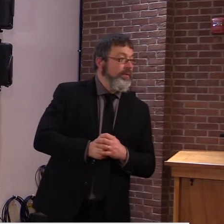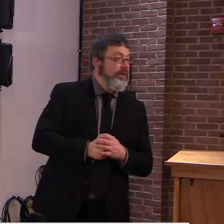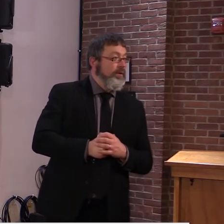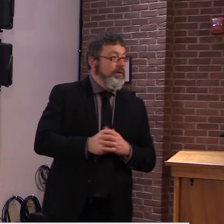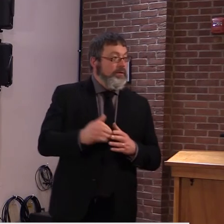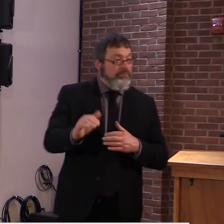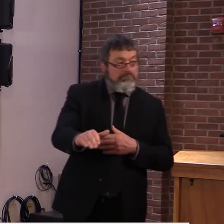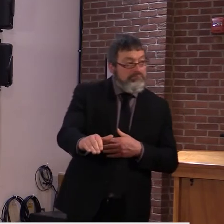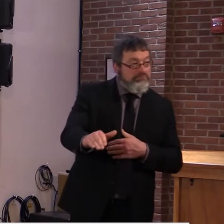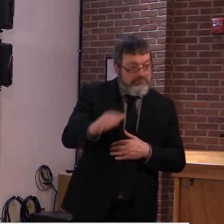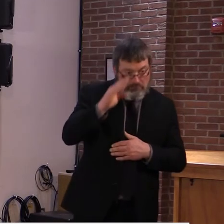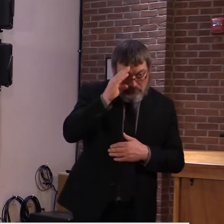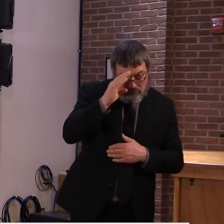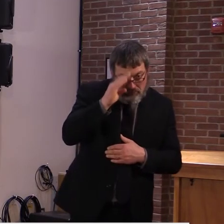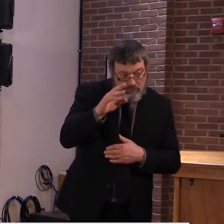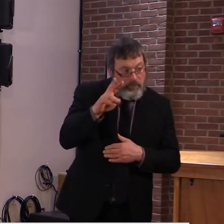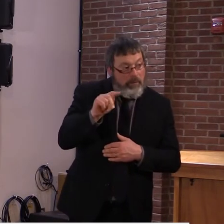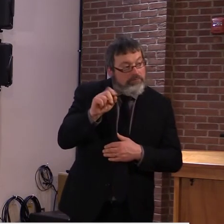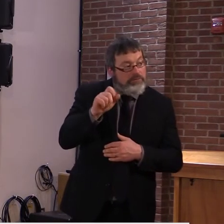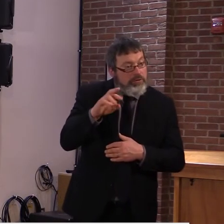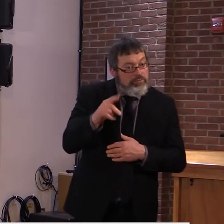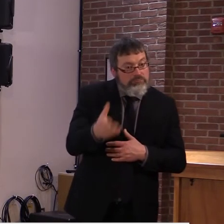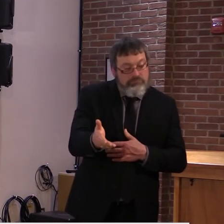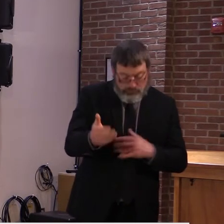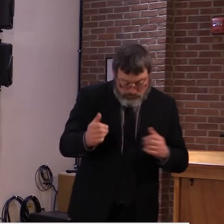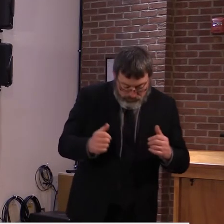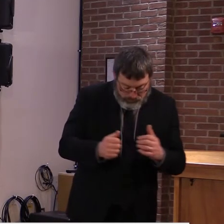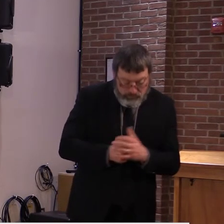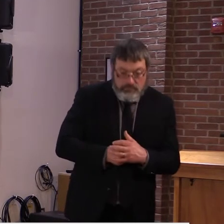Tom, the Vermont Standard.